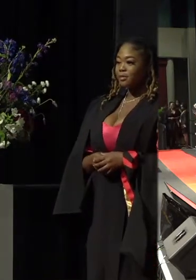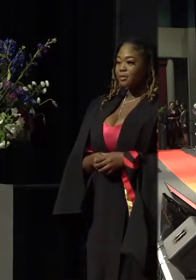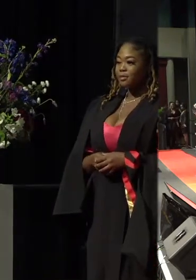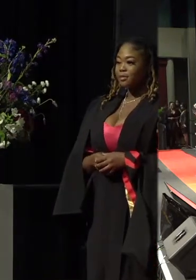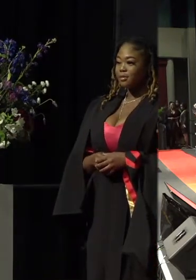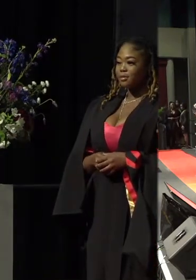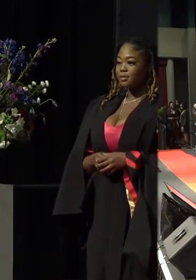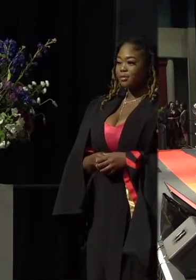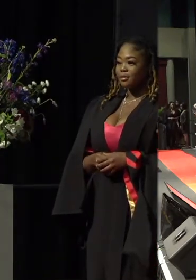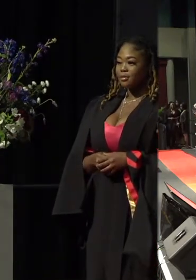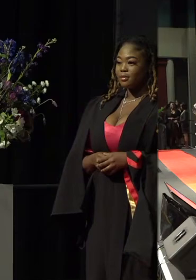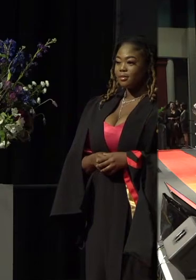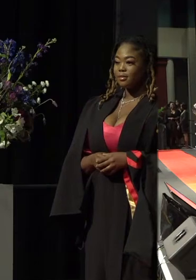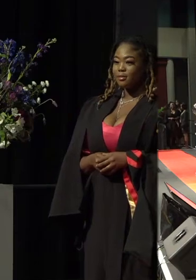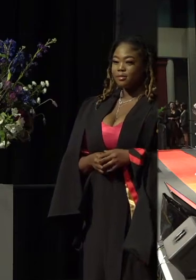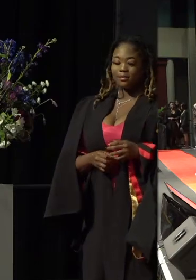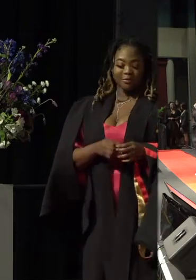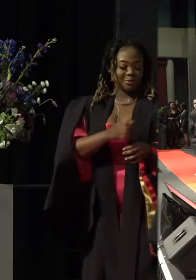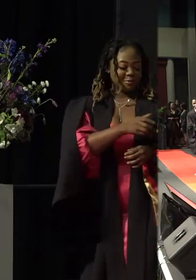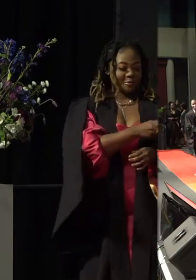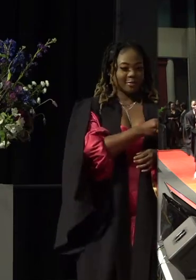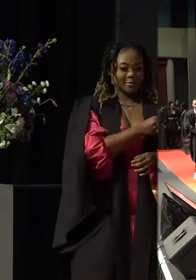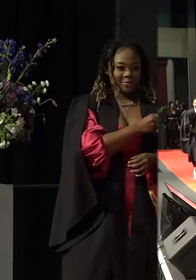Celinda Bushley Mbele.